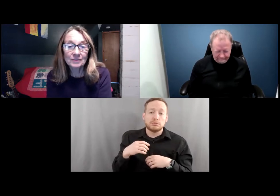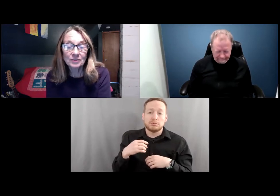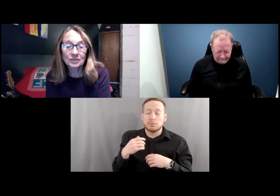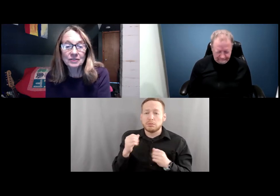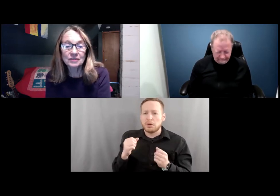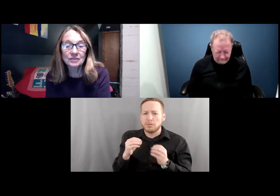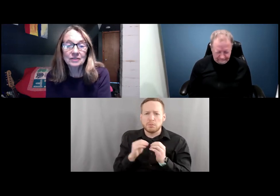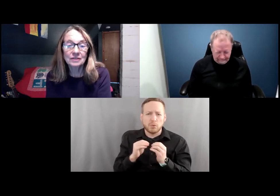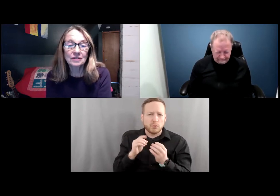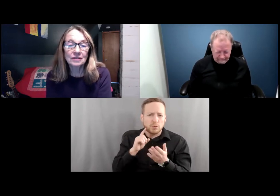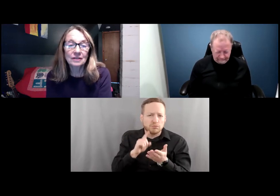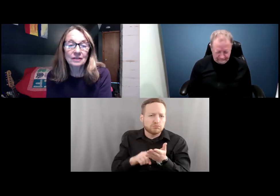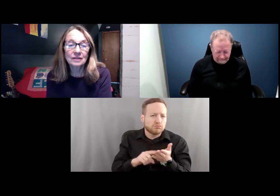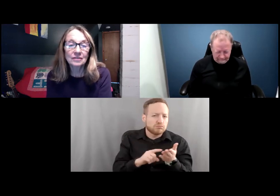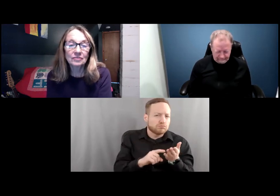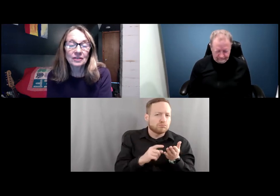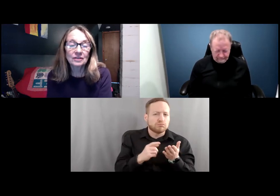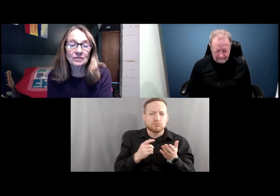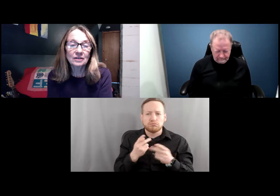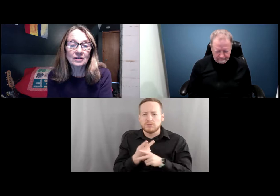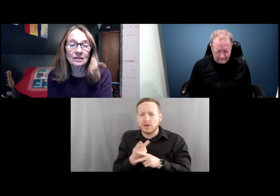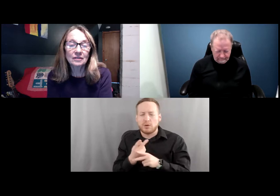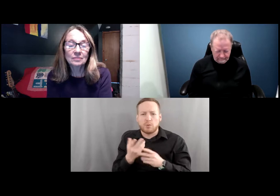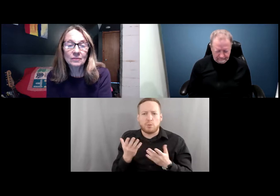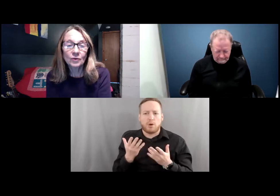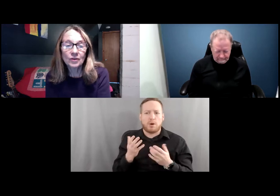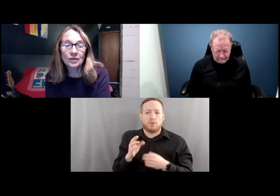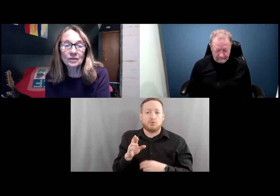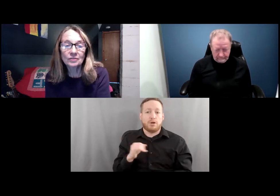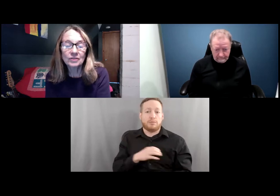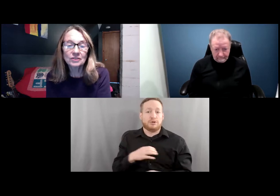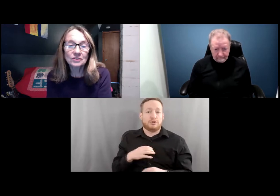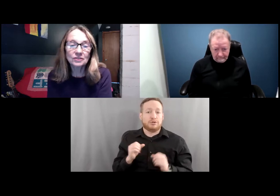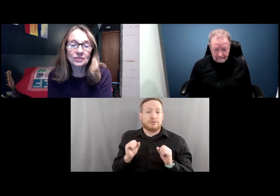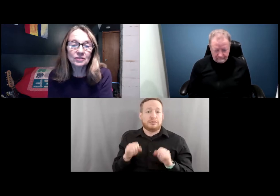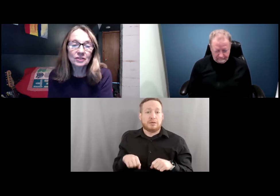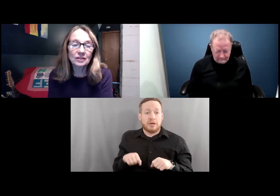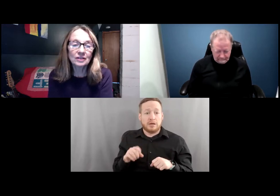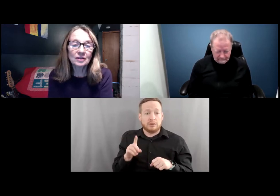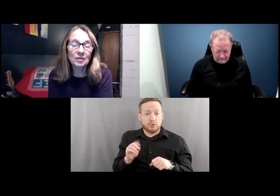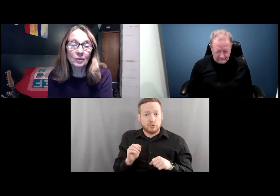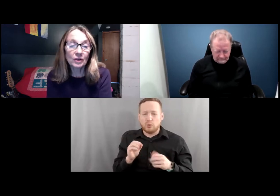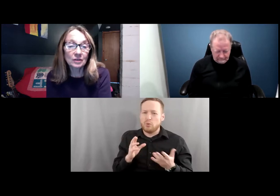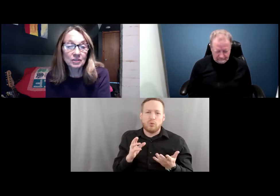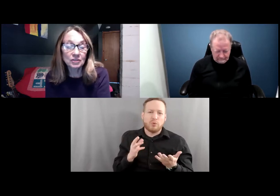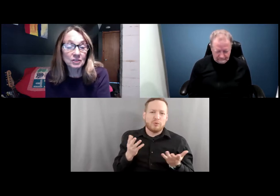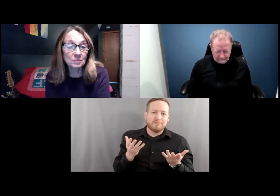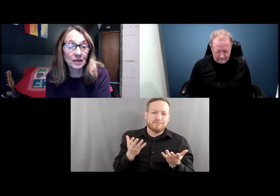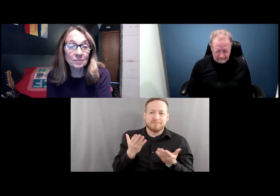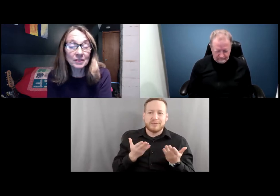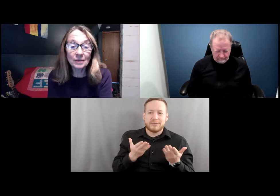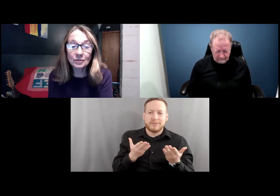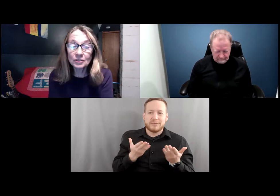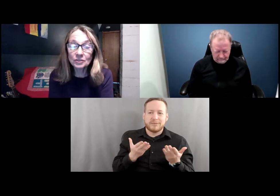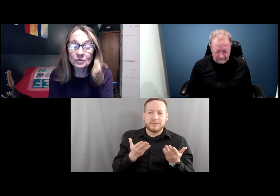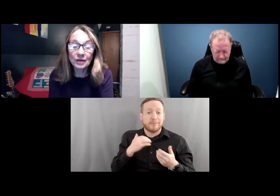Perhaps Ernest, if there's more research about what commissioners might